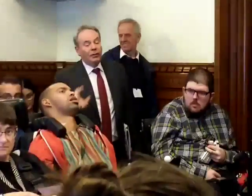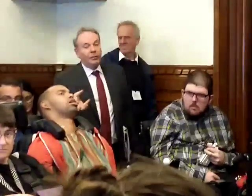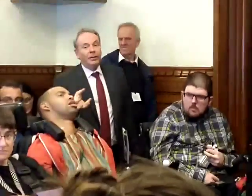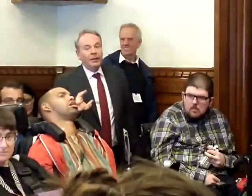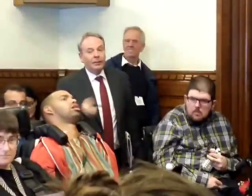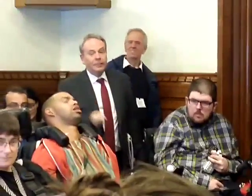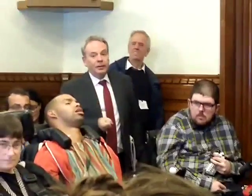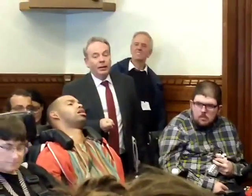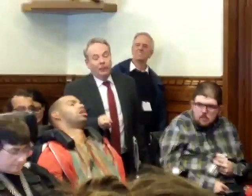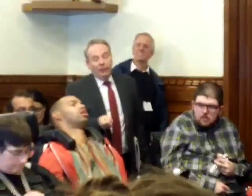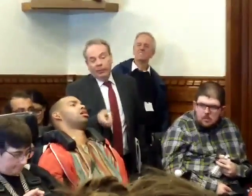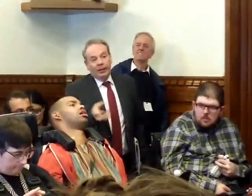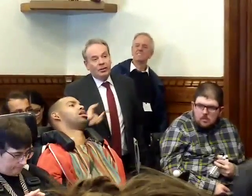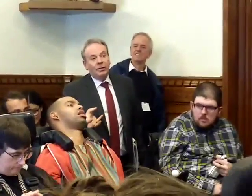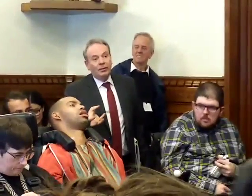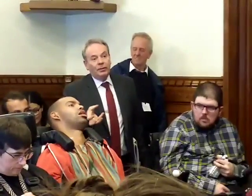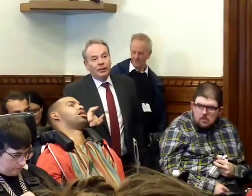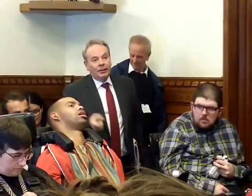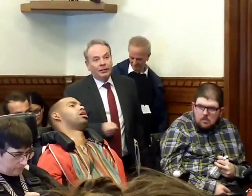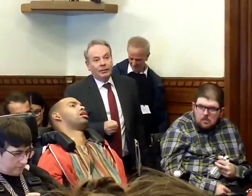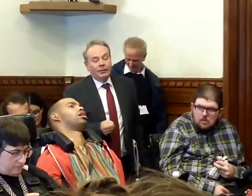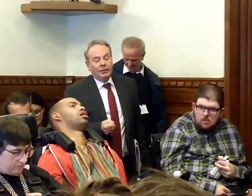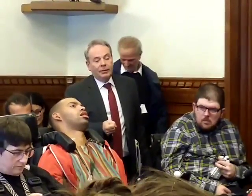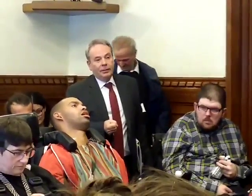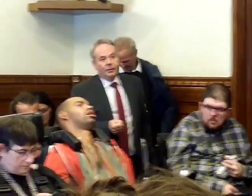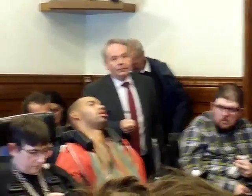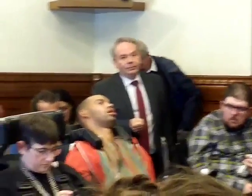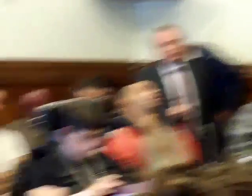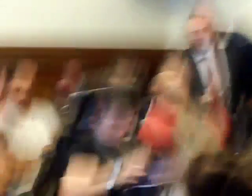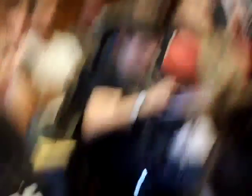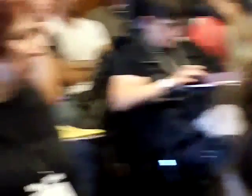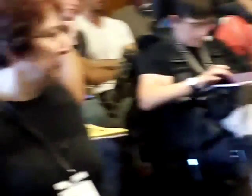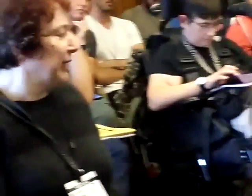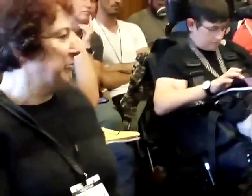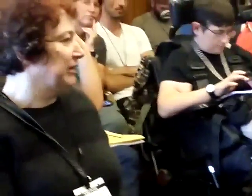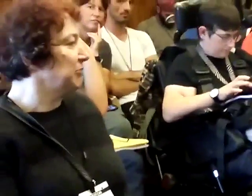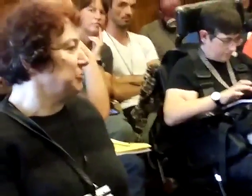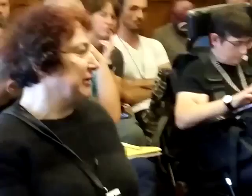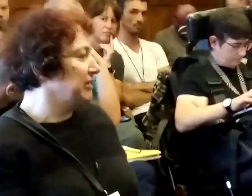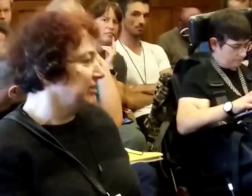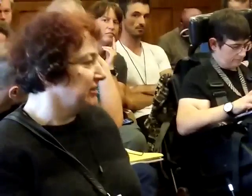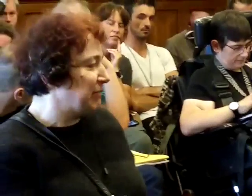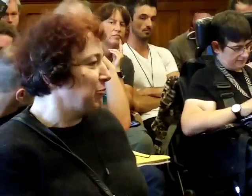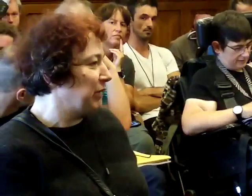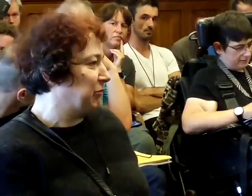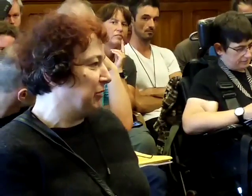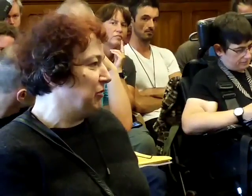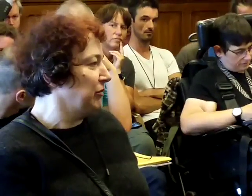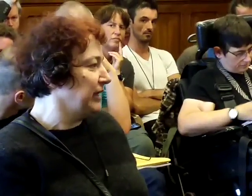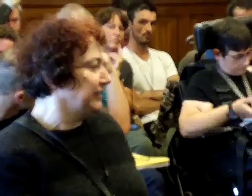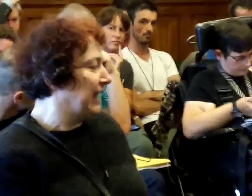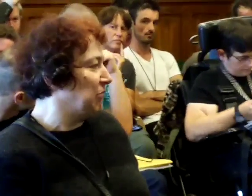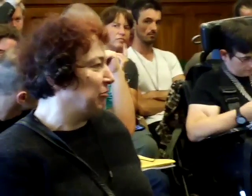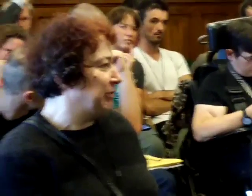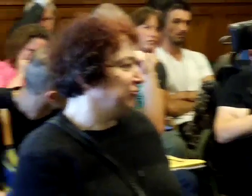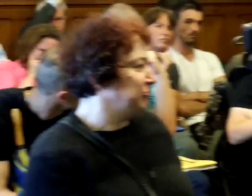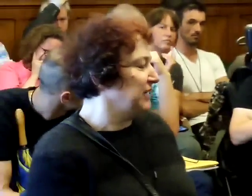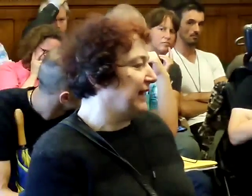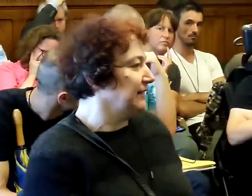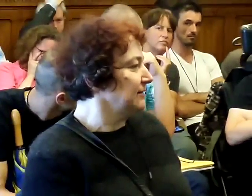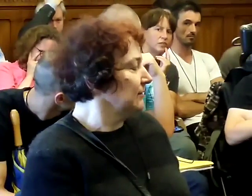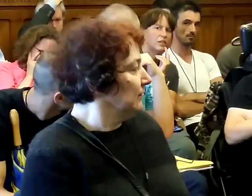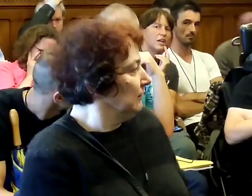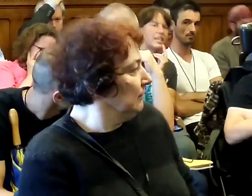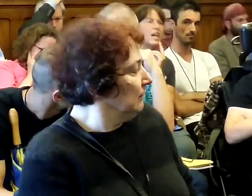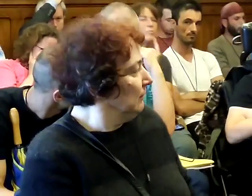sent £100,000 back in unspent discretionary housing payments, which meant that disabled people were not getting help with